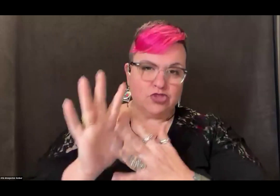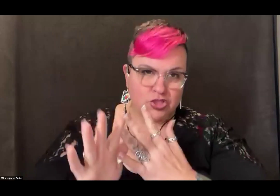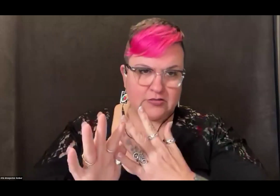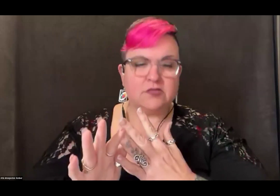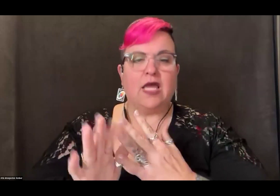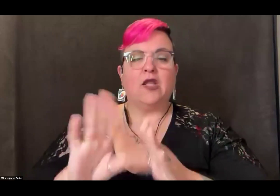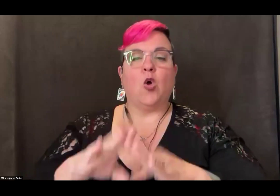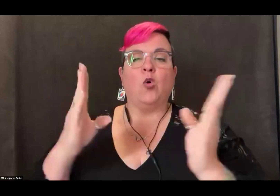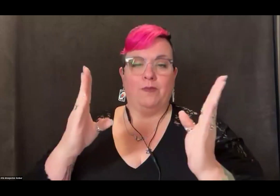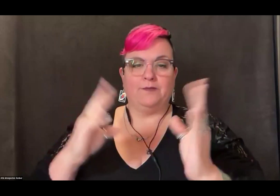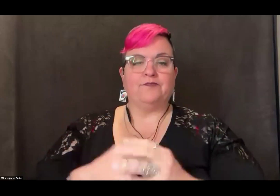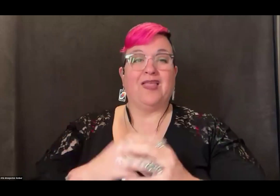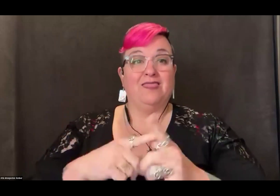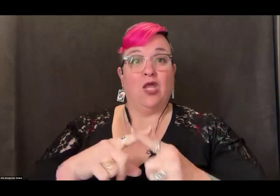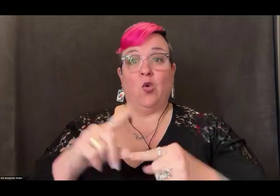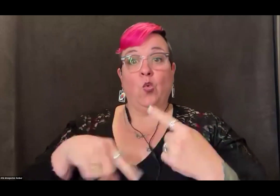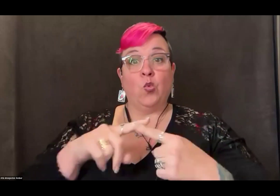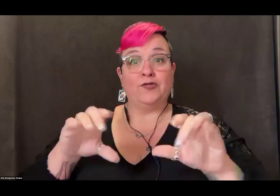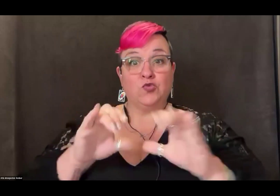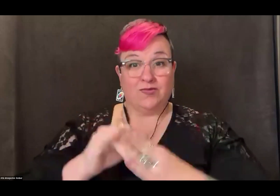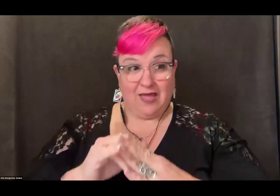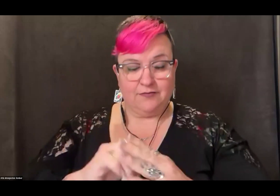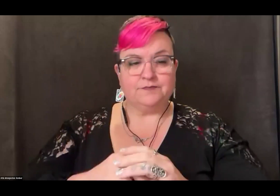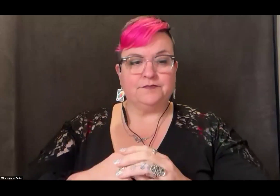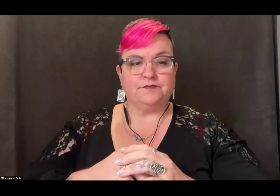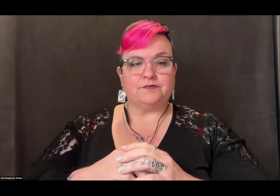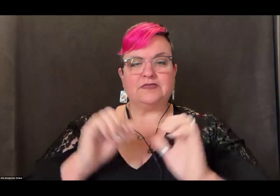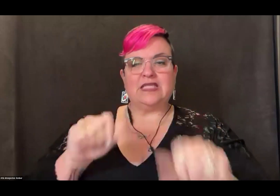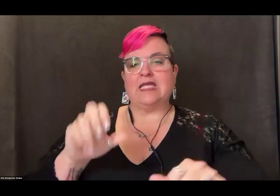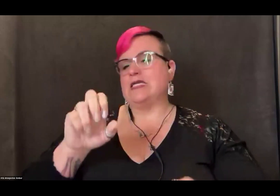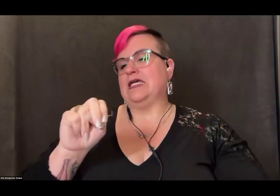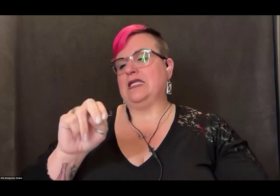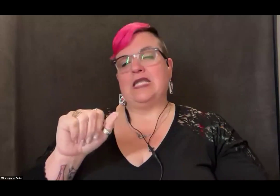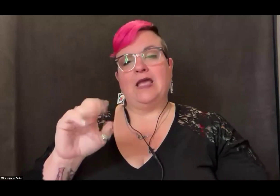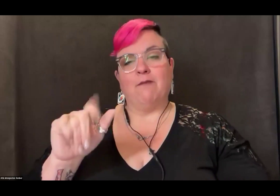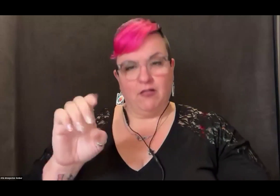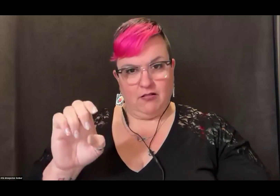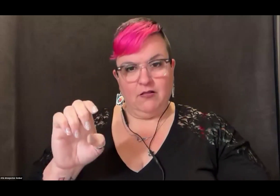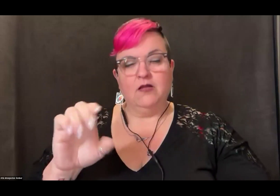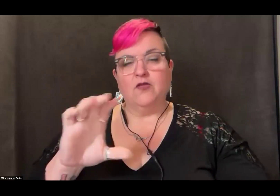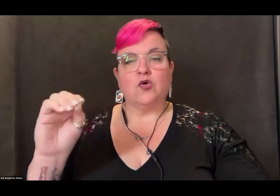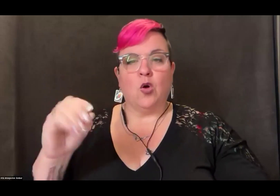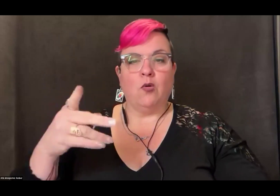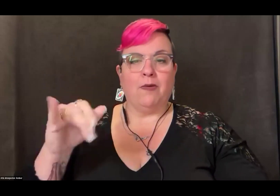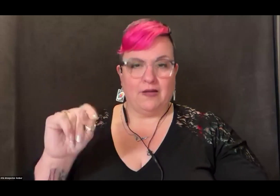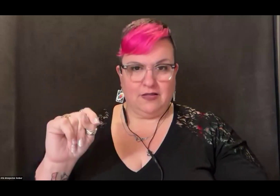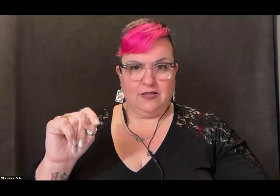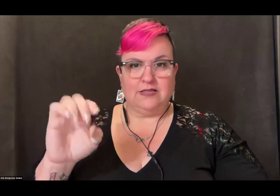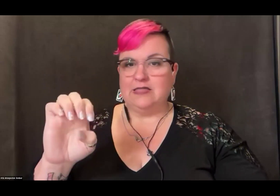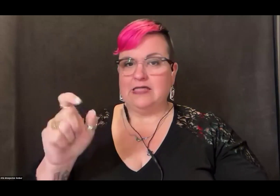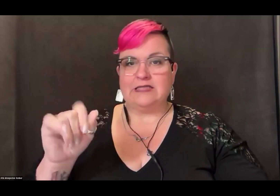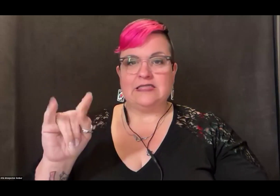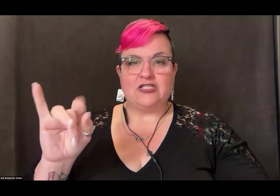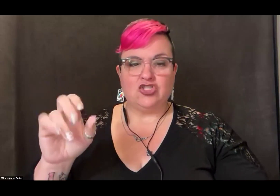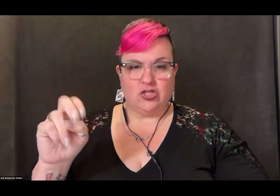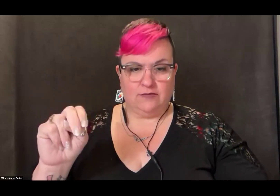in code. And when you do that, you can then enable the extension, Copilot extension, and it will look basically